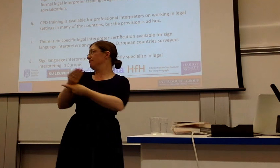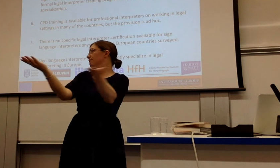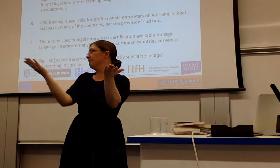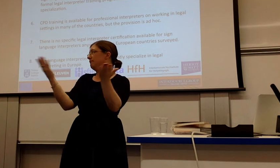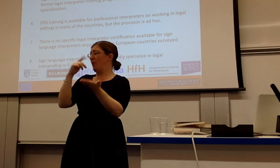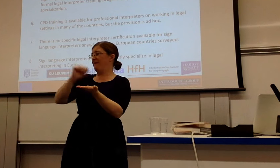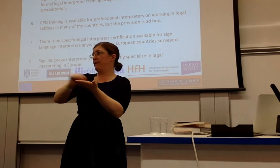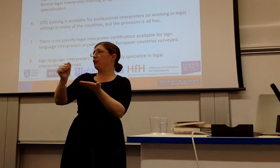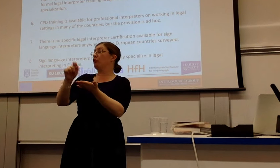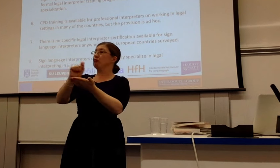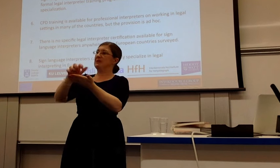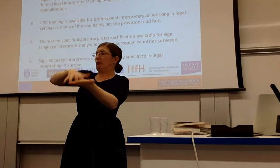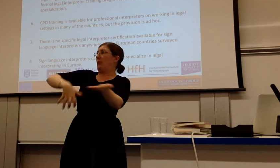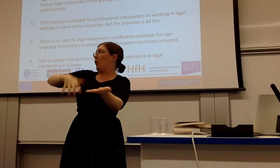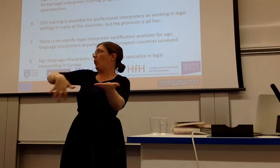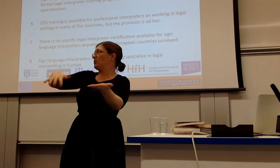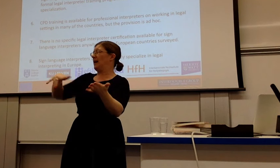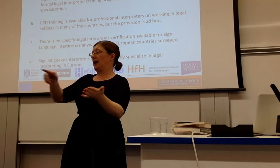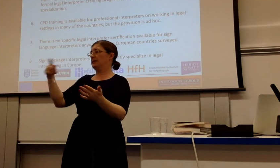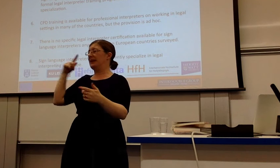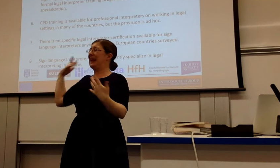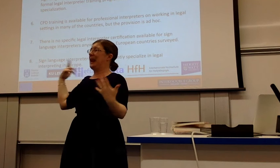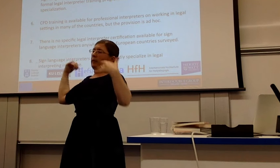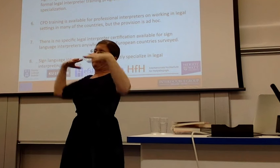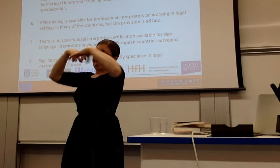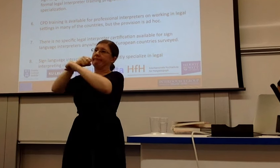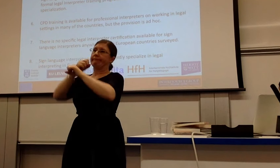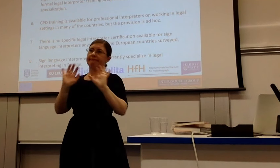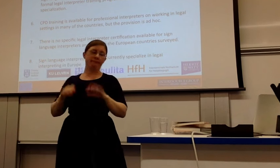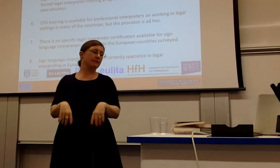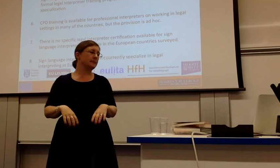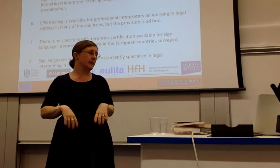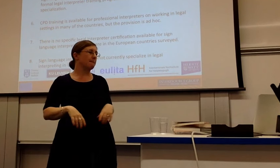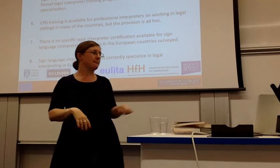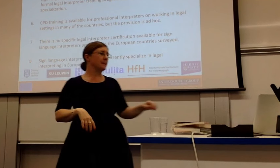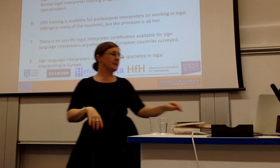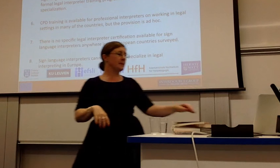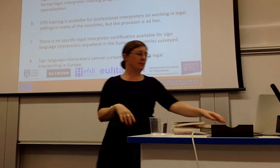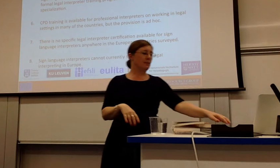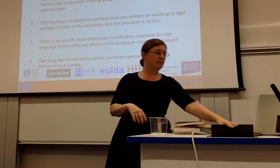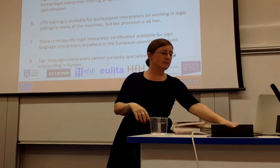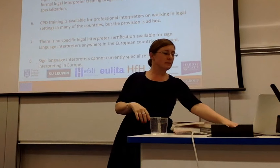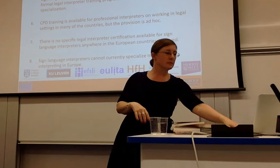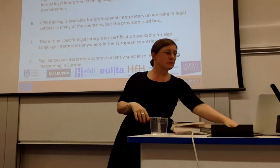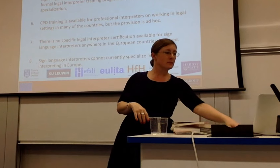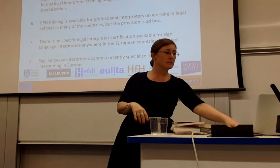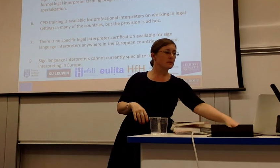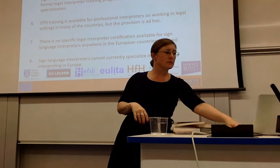let me know and I can share that information with you. Obviously I'm just going through a summary at the moment, but there is more information